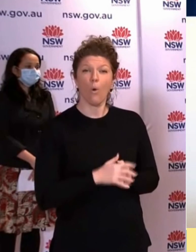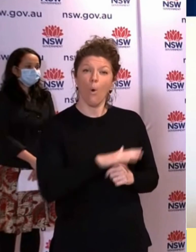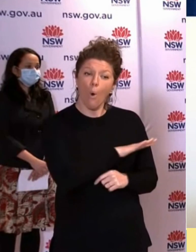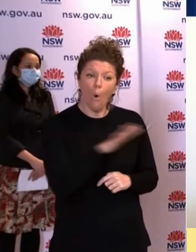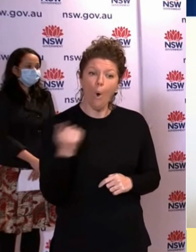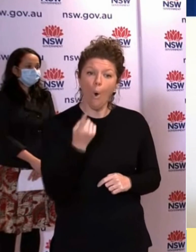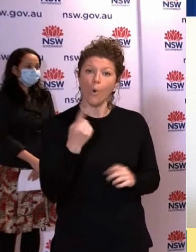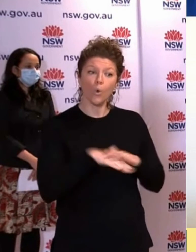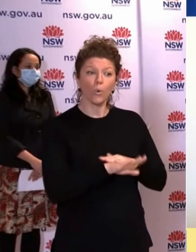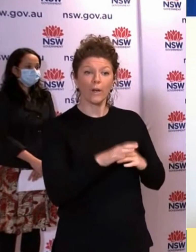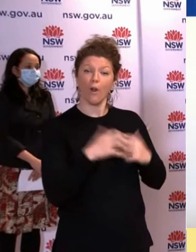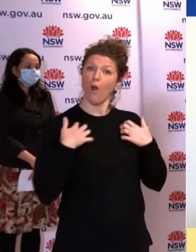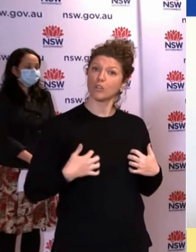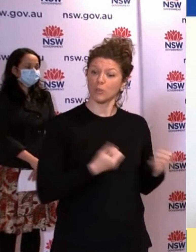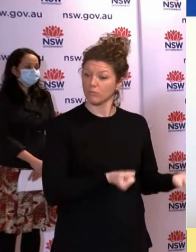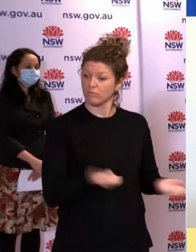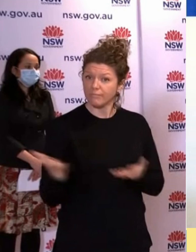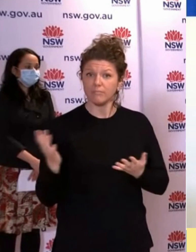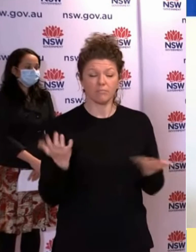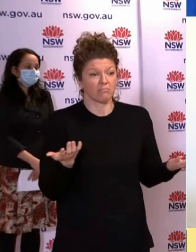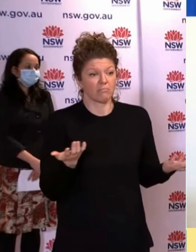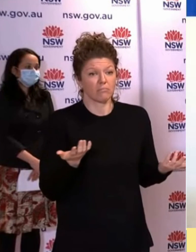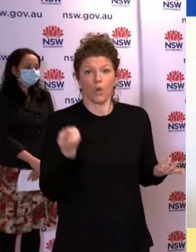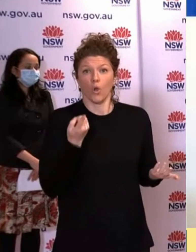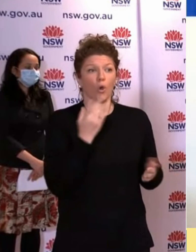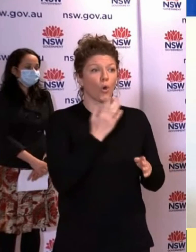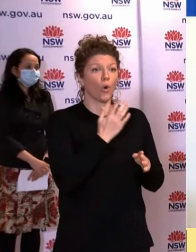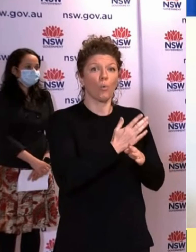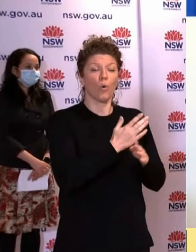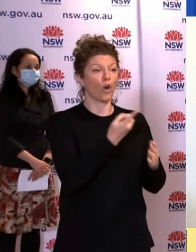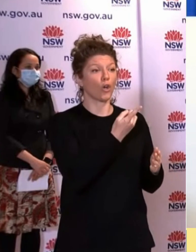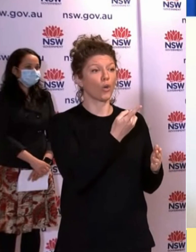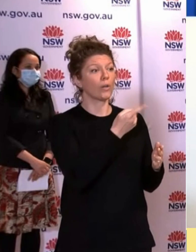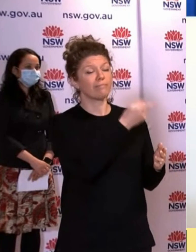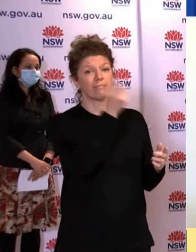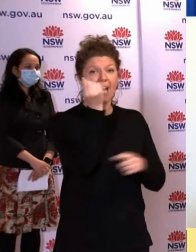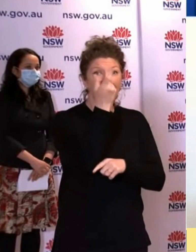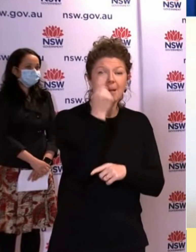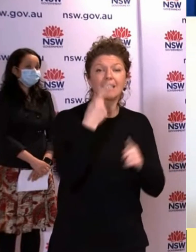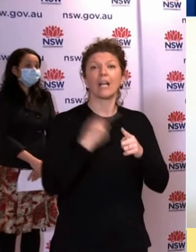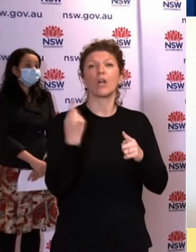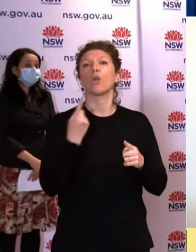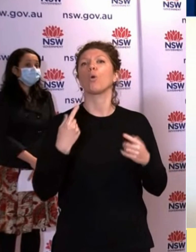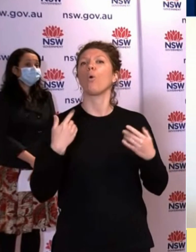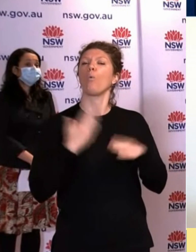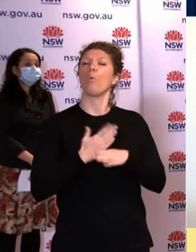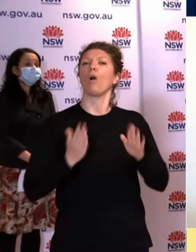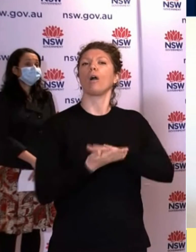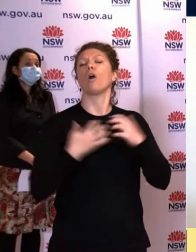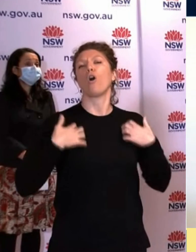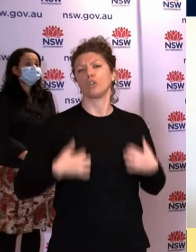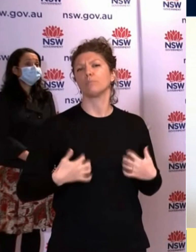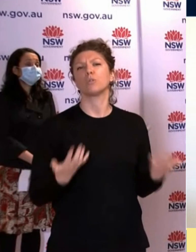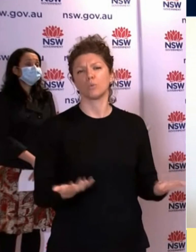being well cared for through paramedics and or our health staff in our emergency departments. Thank you.